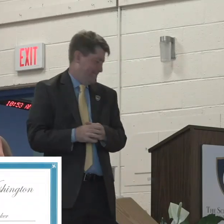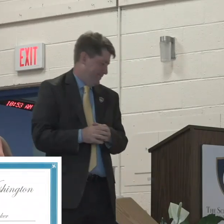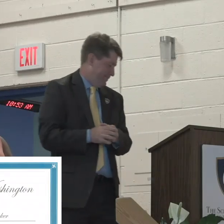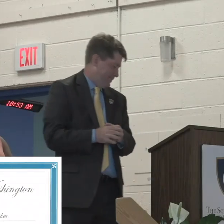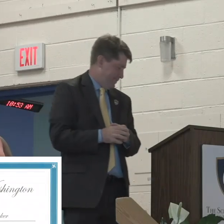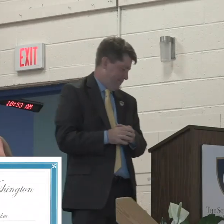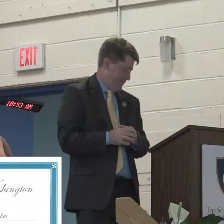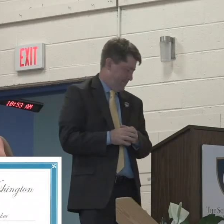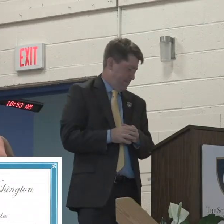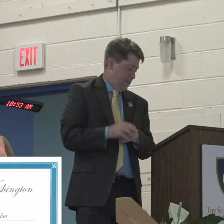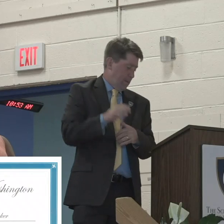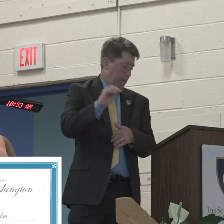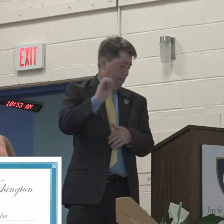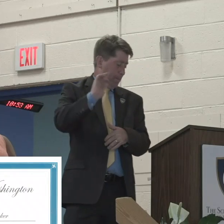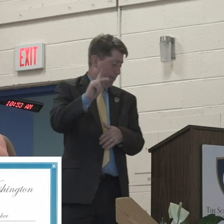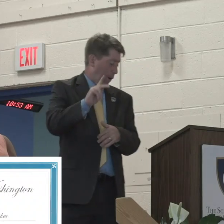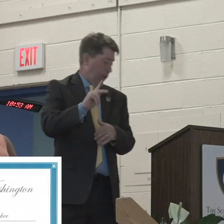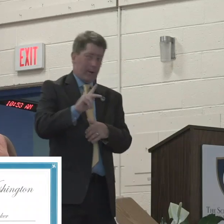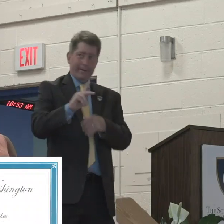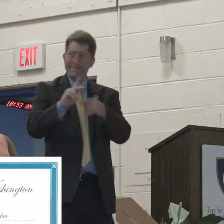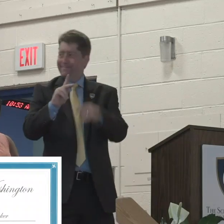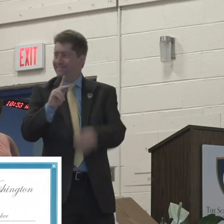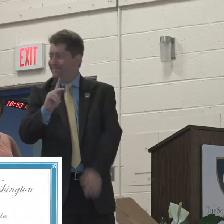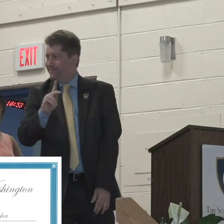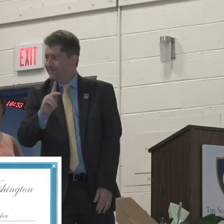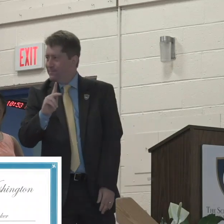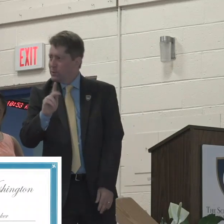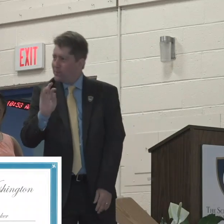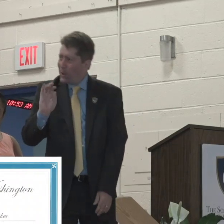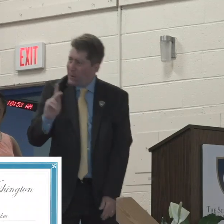Boy, does that describe him. Mr. Mark,